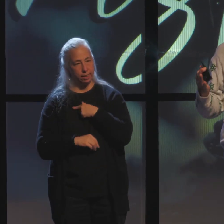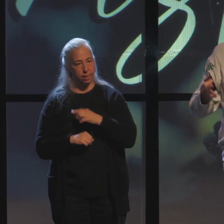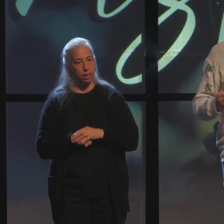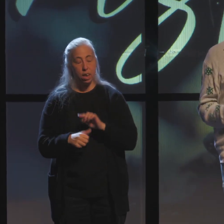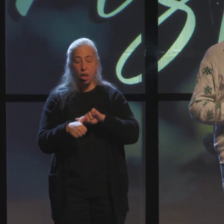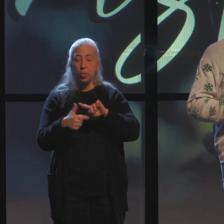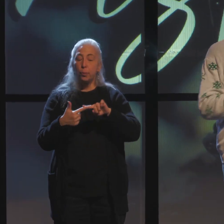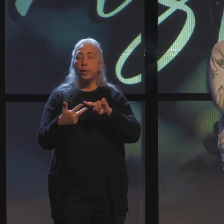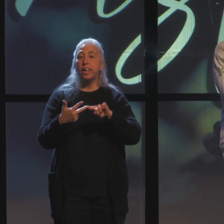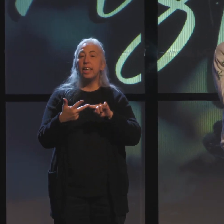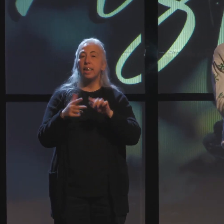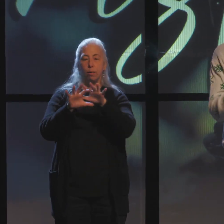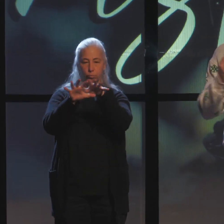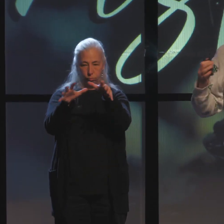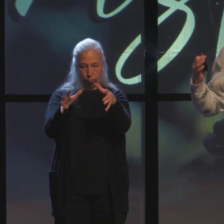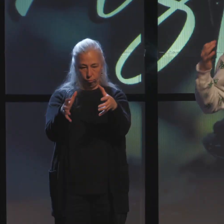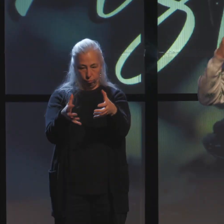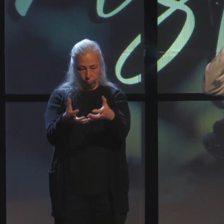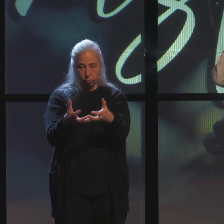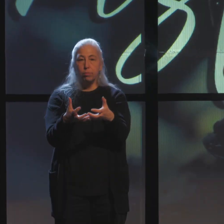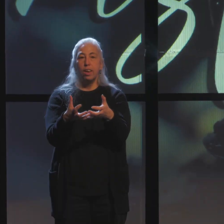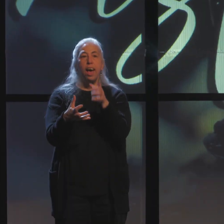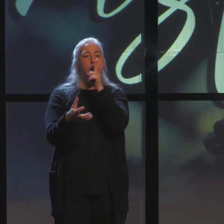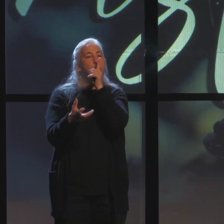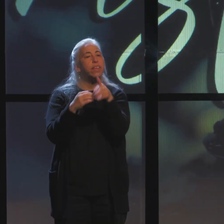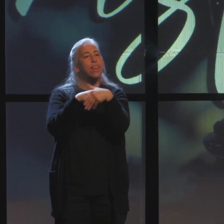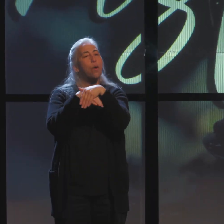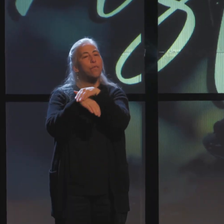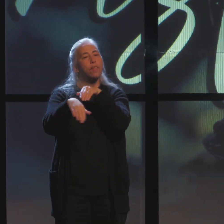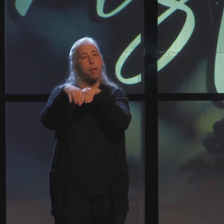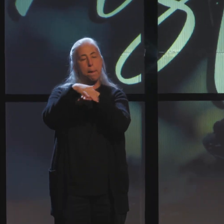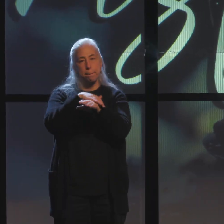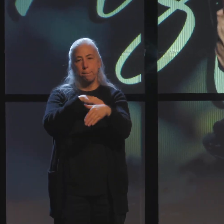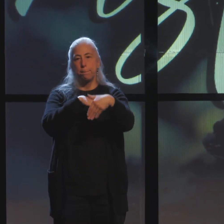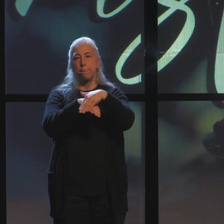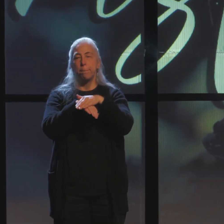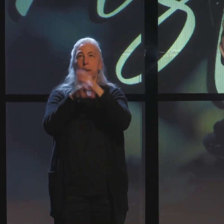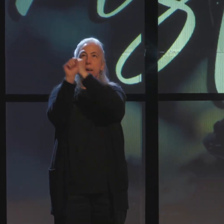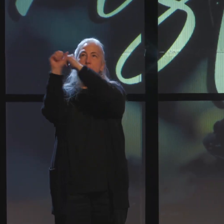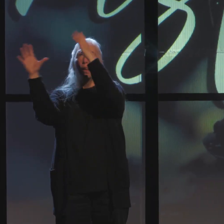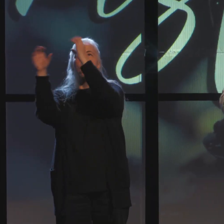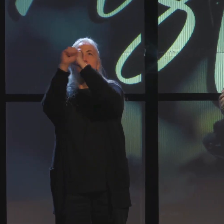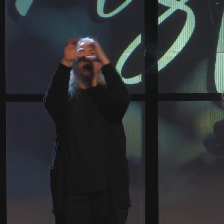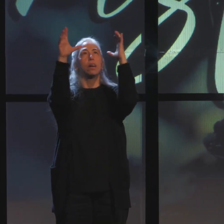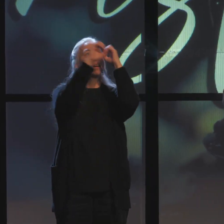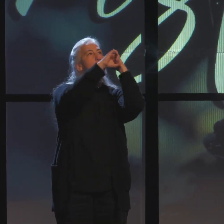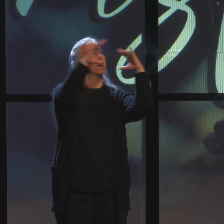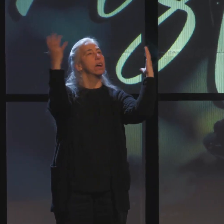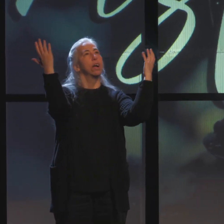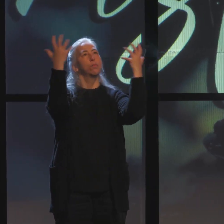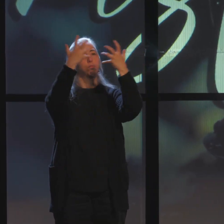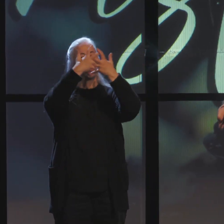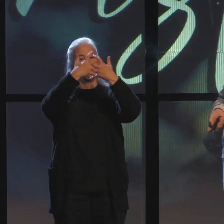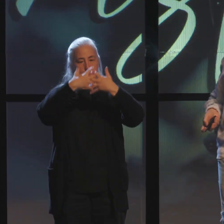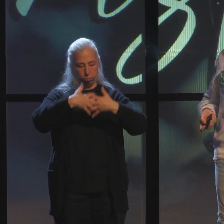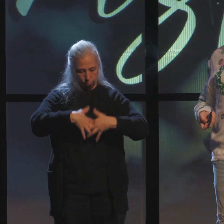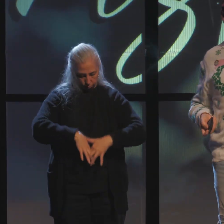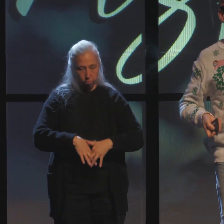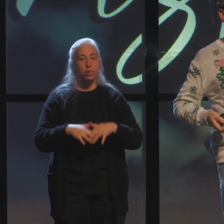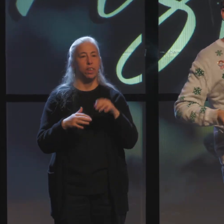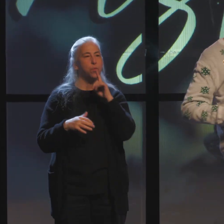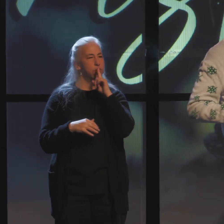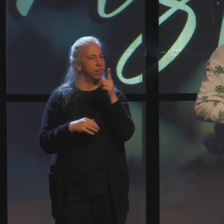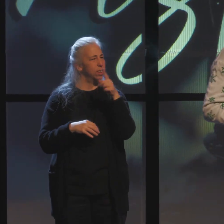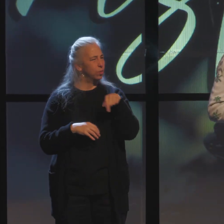domes of meaning, and they all overlap. And if you're in your head, you can think of like 3 domes that are kind of concentric. How many of y'all heard me talk about